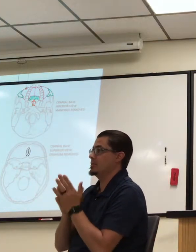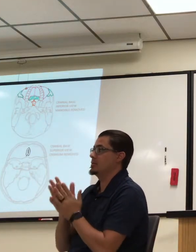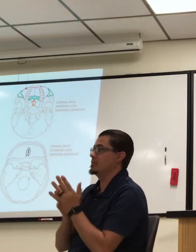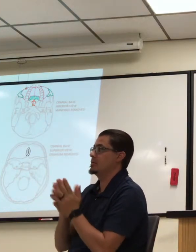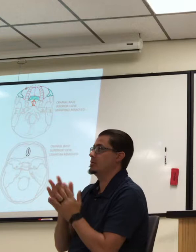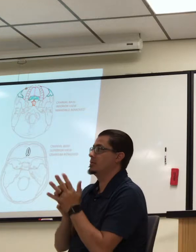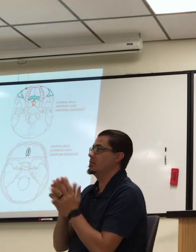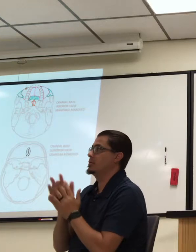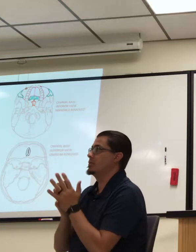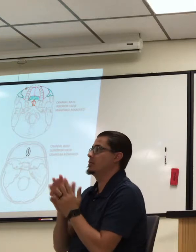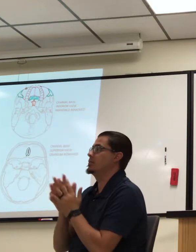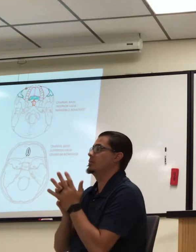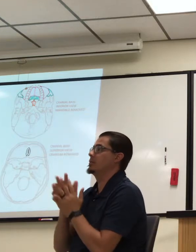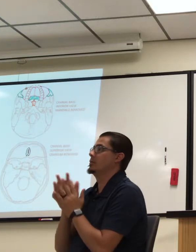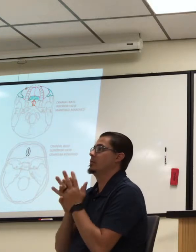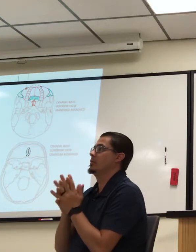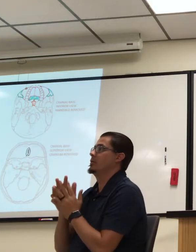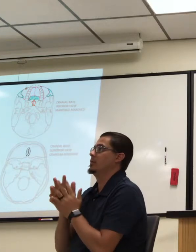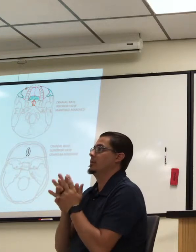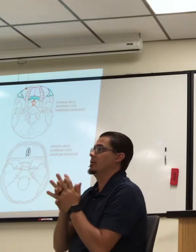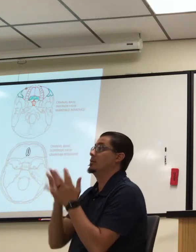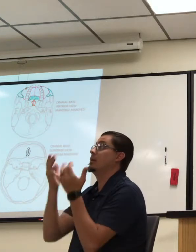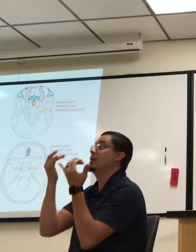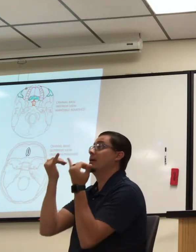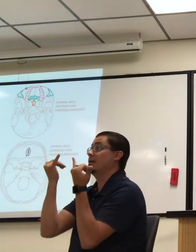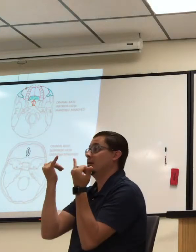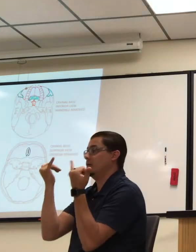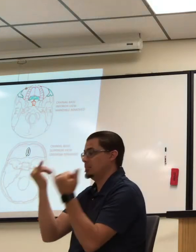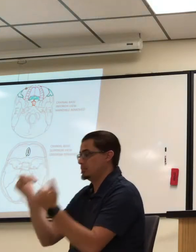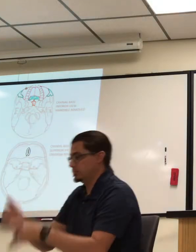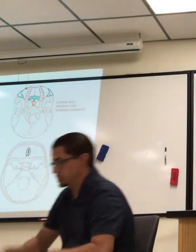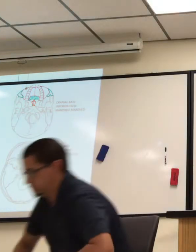Well, now we need to learn the surface features of the different bones.